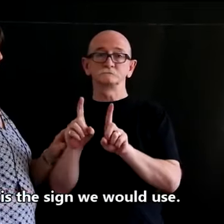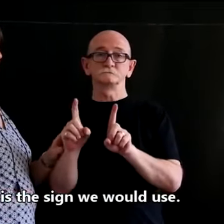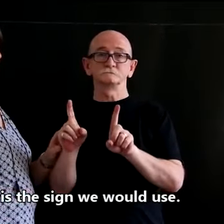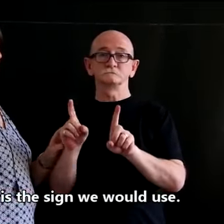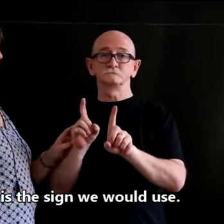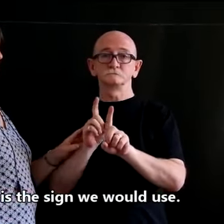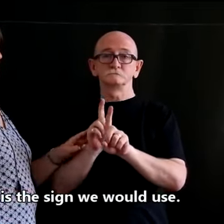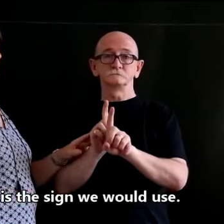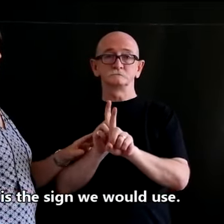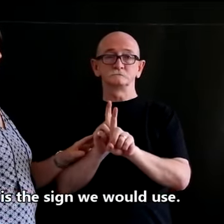would use.